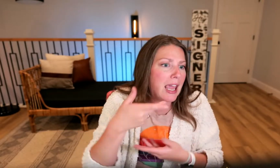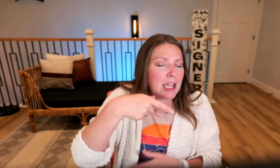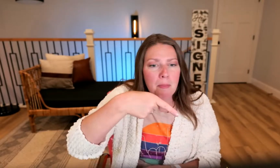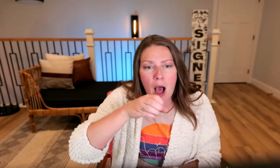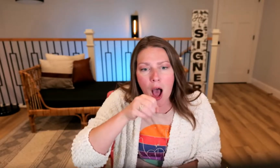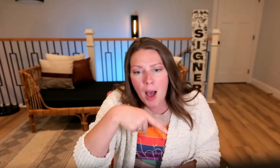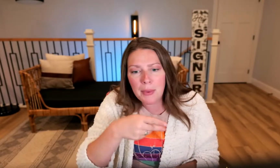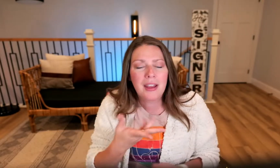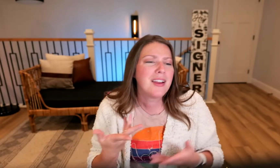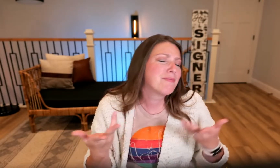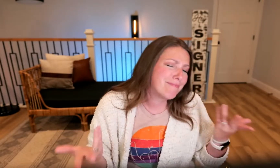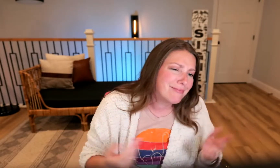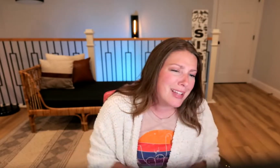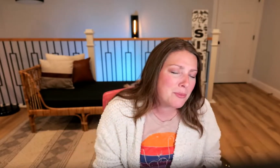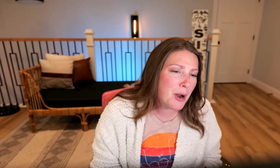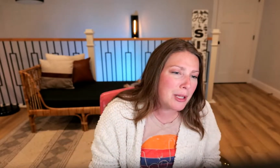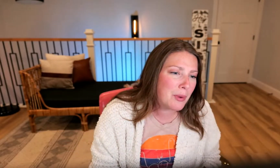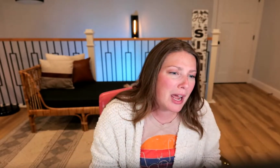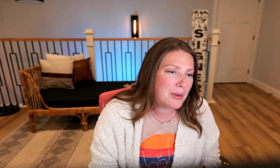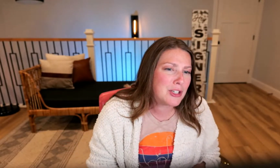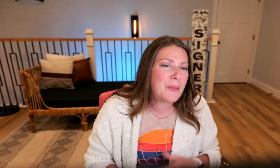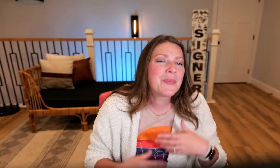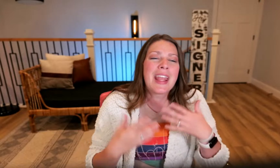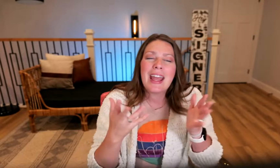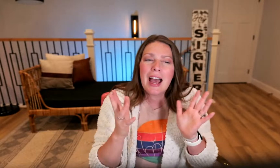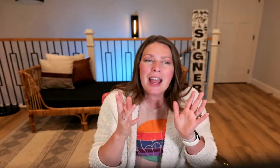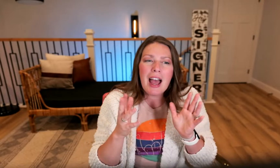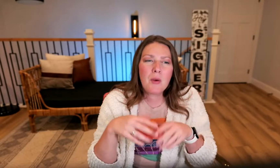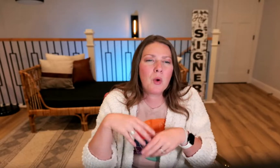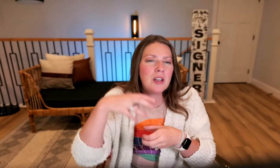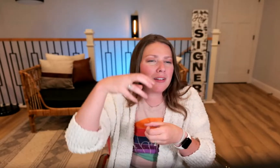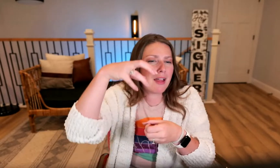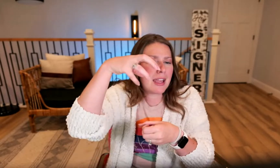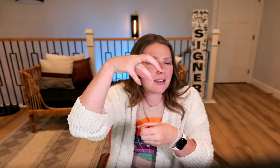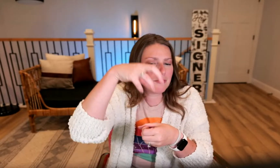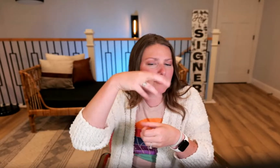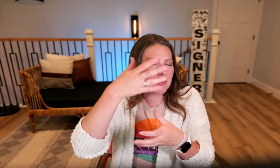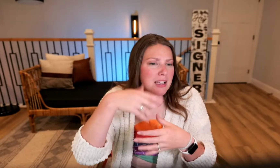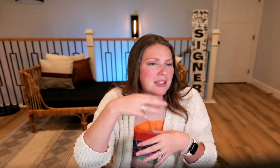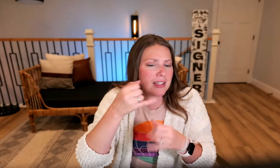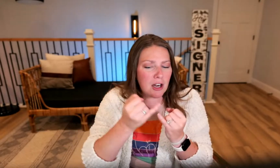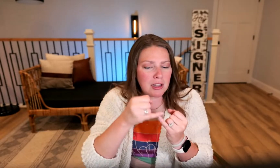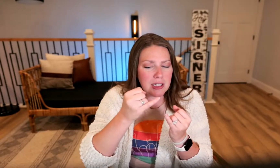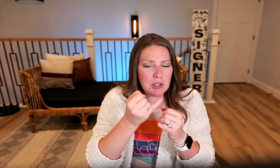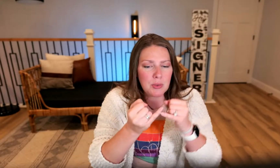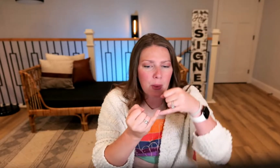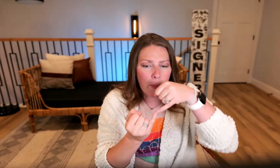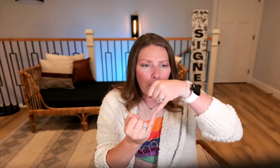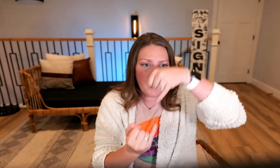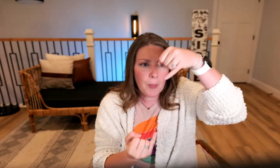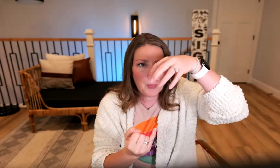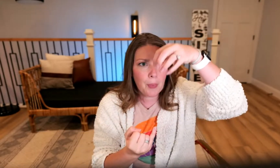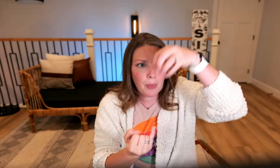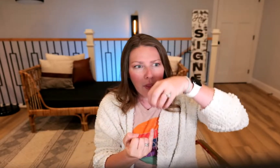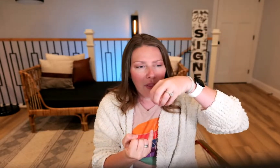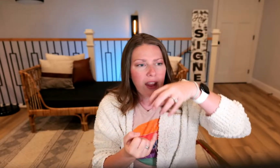cake pop. That's probably what I would do. I wouldn't like necessarily do the,